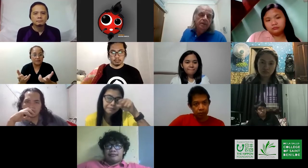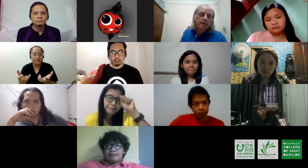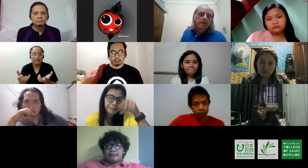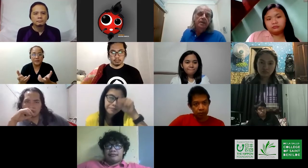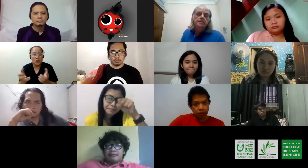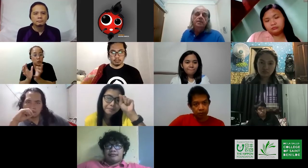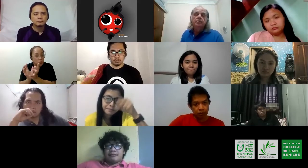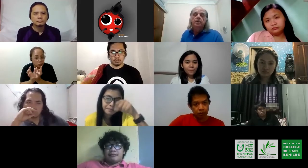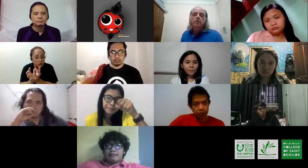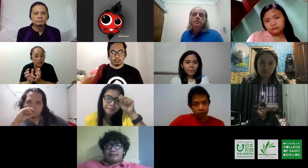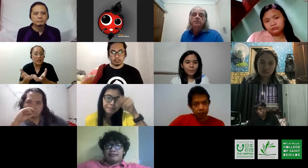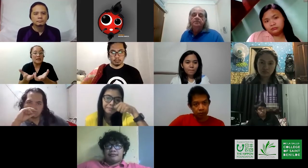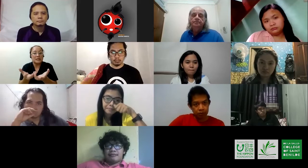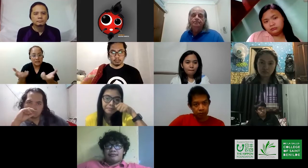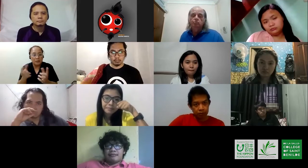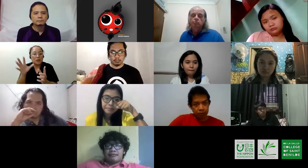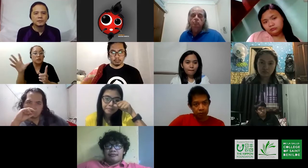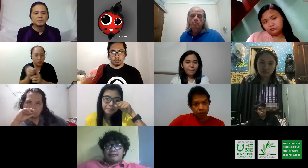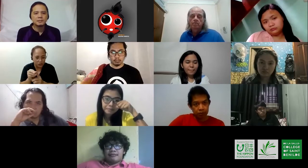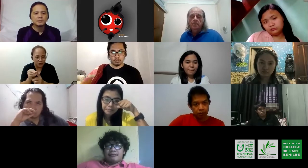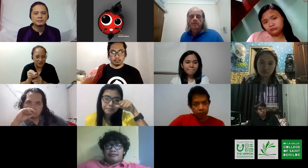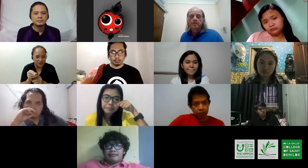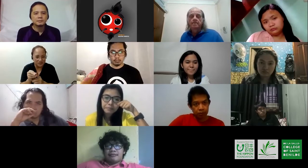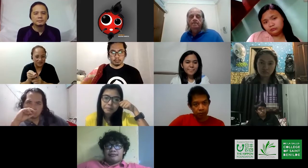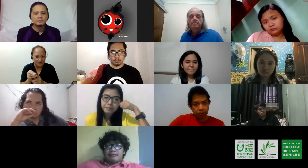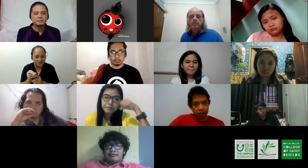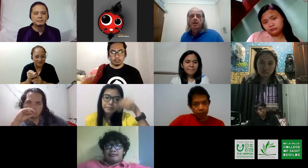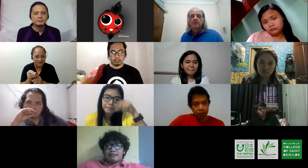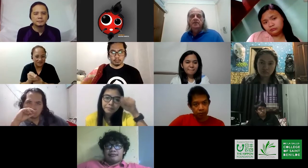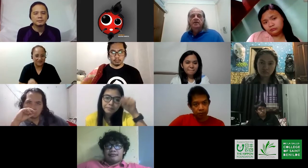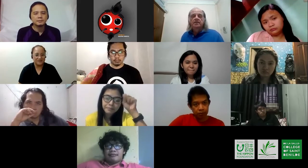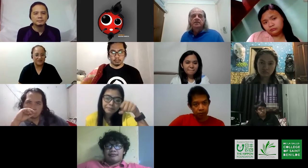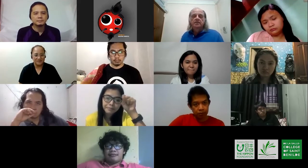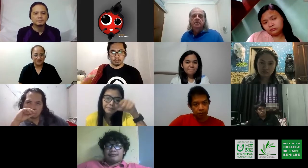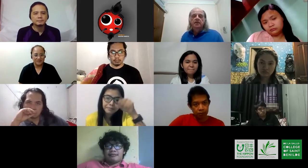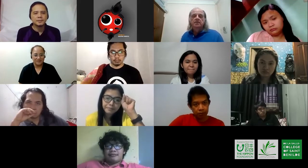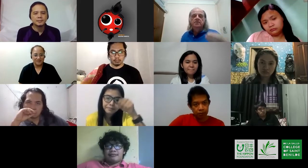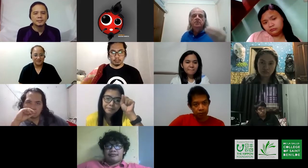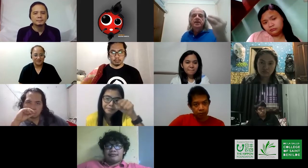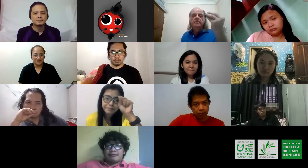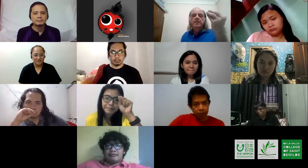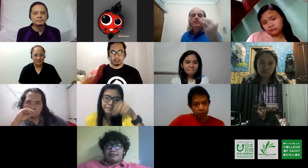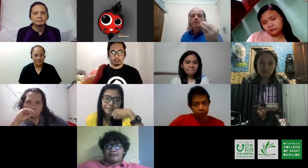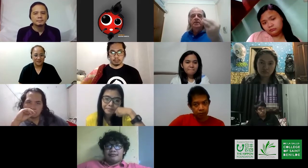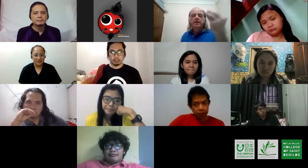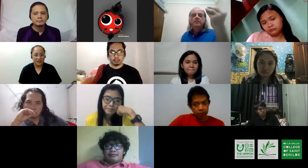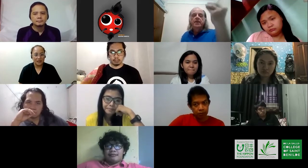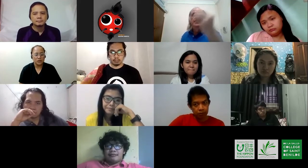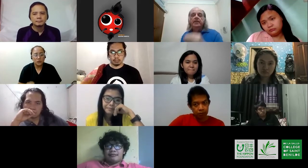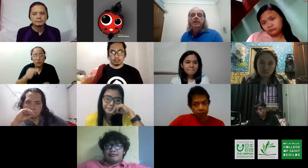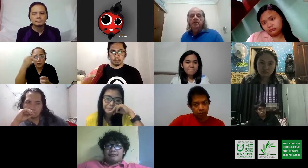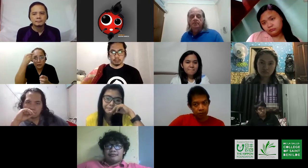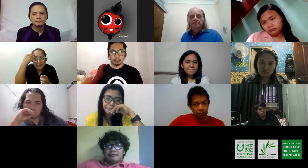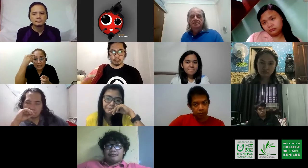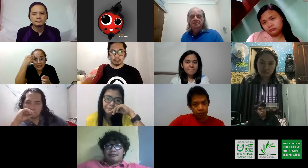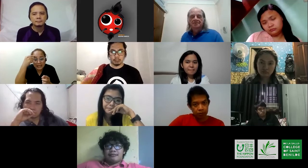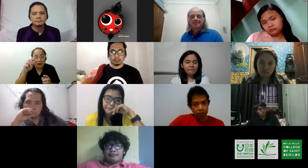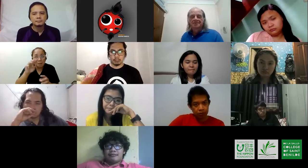community, and separate culture. Yes, sir. Yeah, I'm Yeah. saying. Yeah. Yes. So think about Manila.